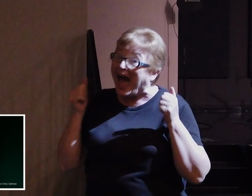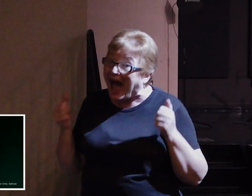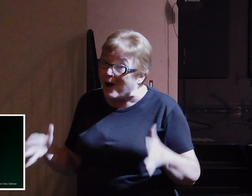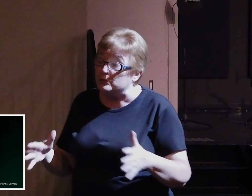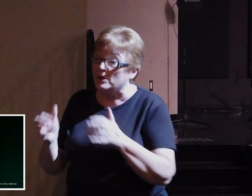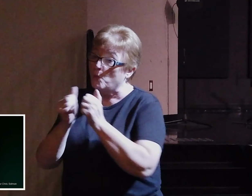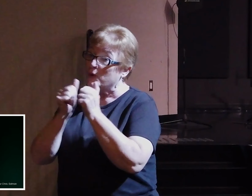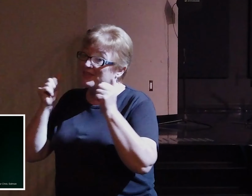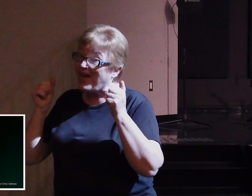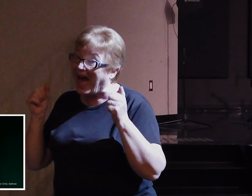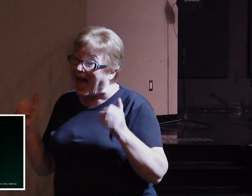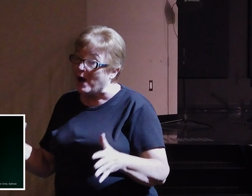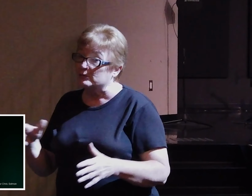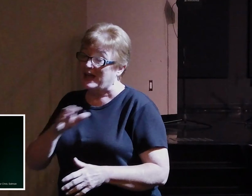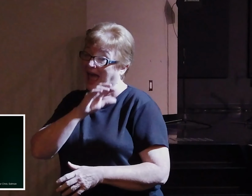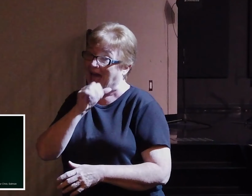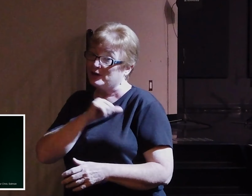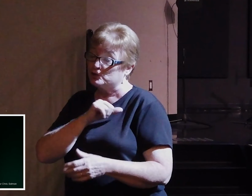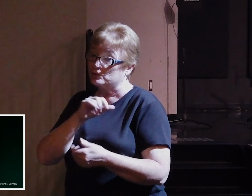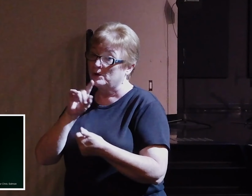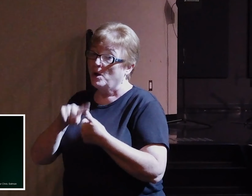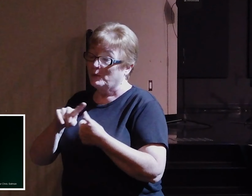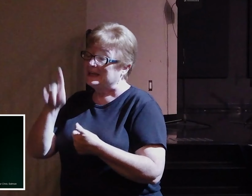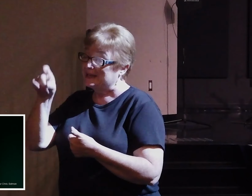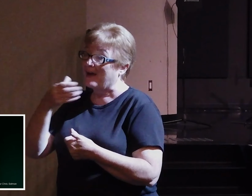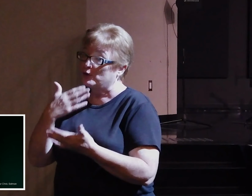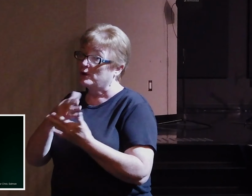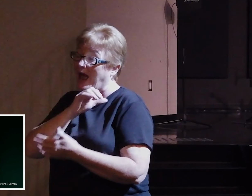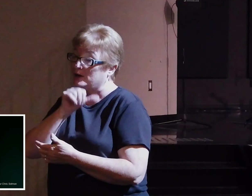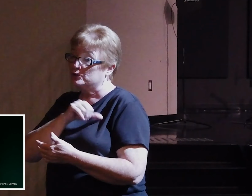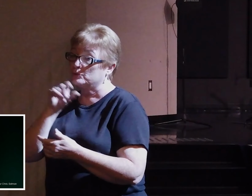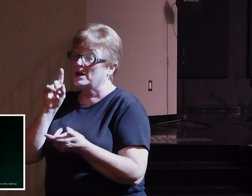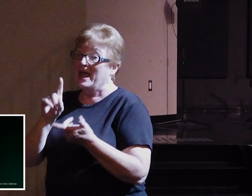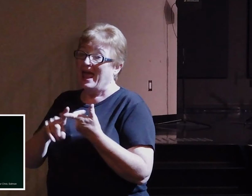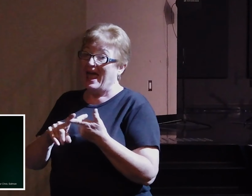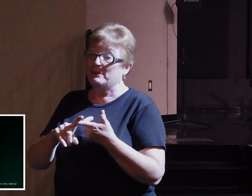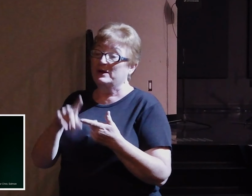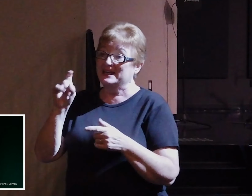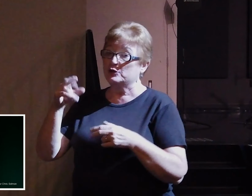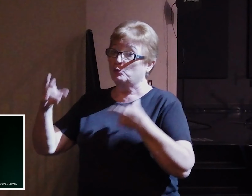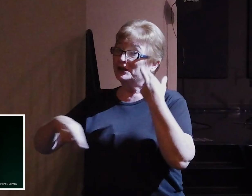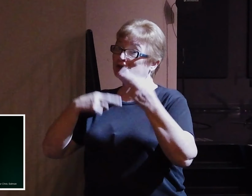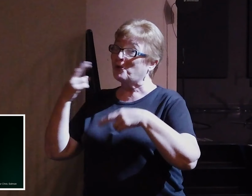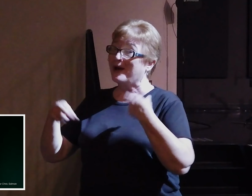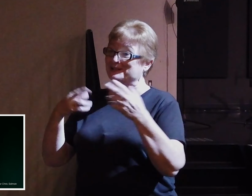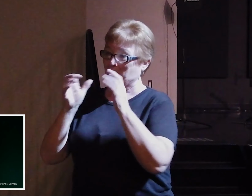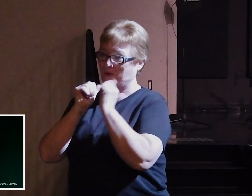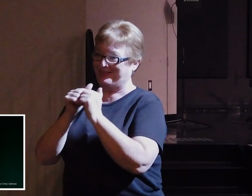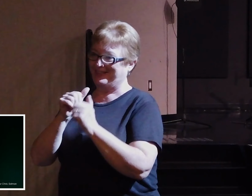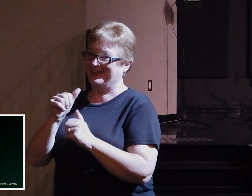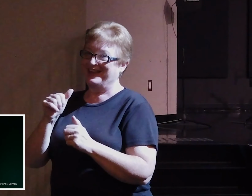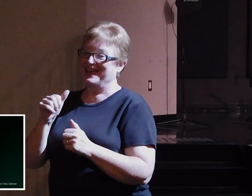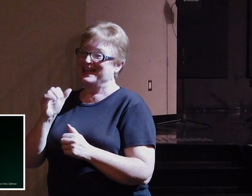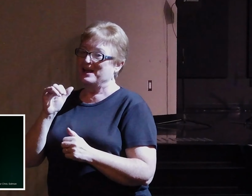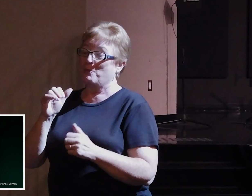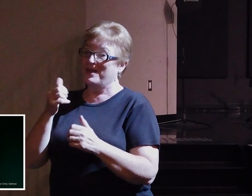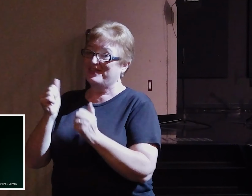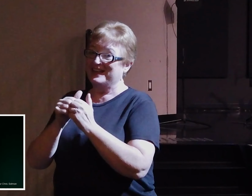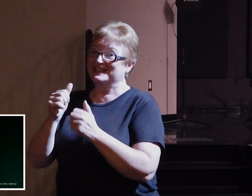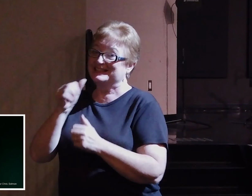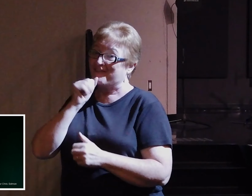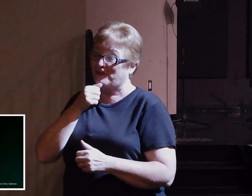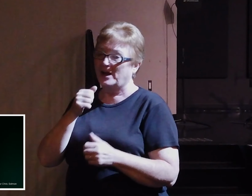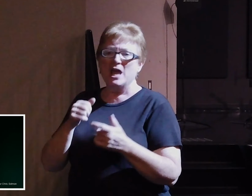embracing the attitudes. We got the, we expect it, but we're also going to rejoice in suffering. If you don't rejoice in your suffering, you are wasting it.